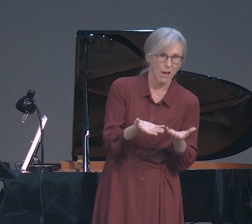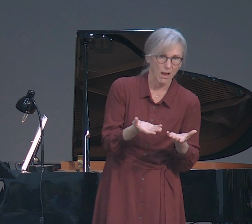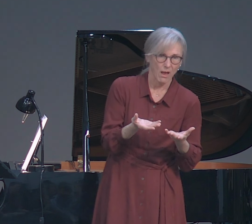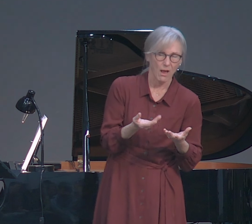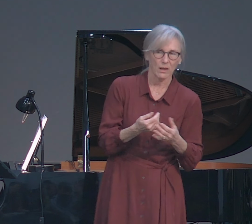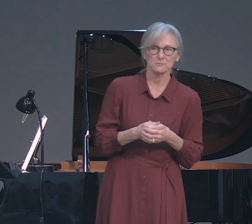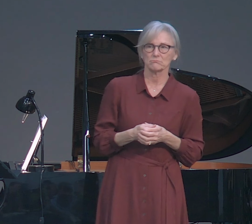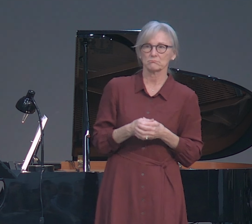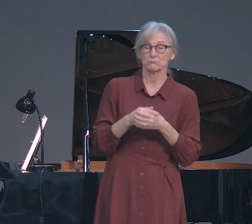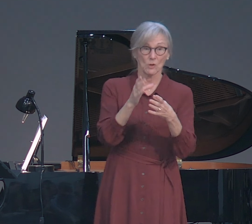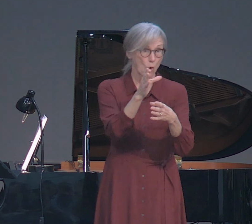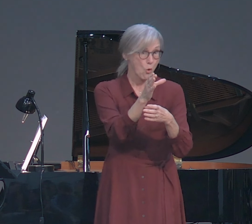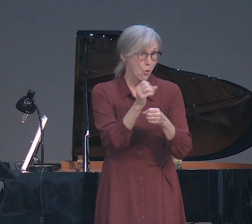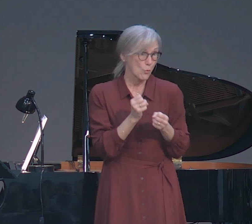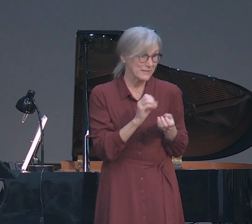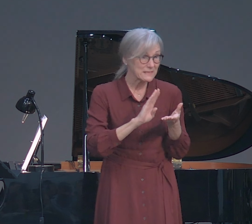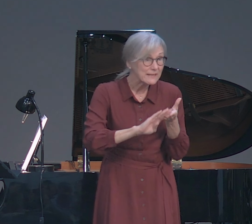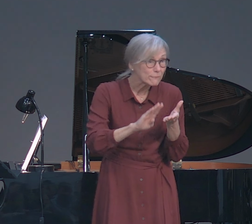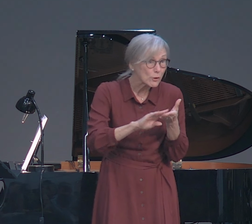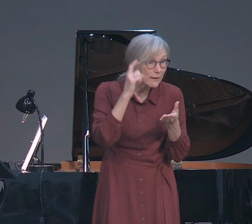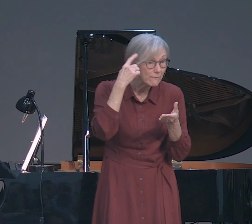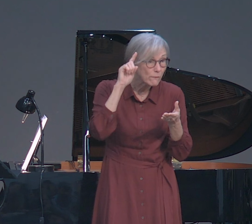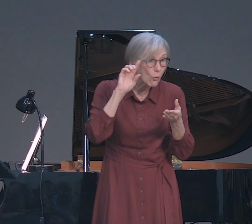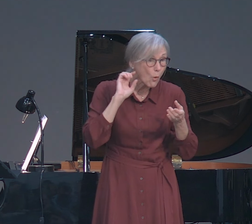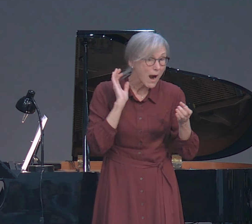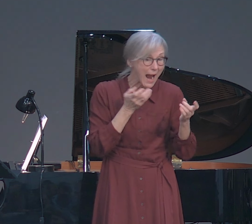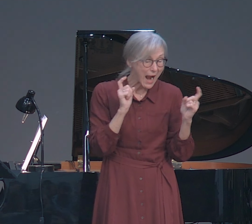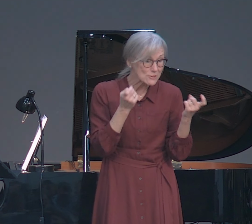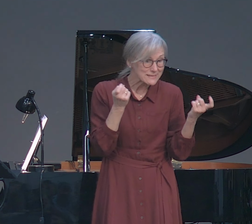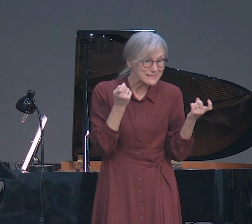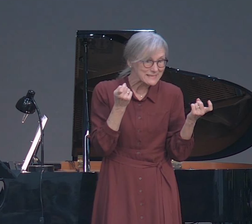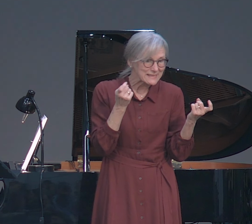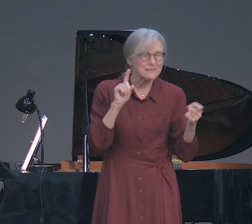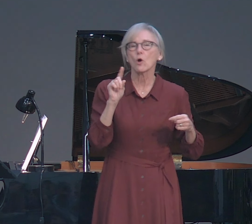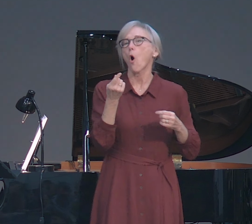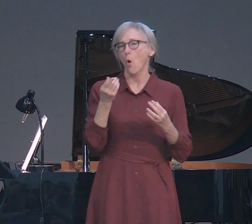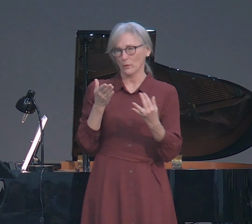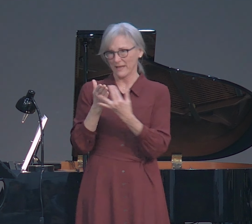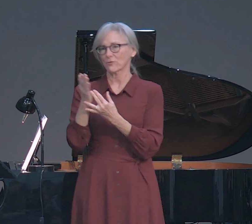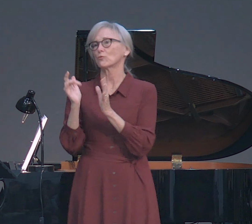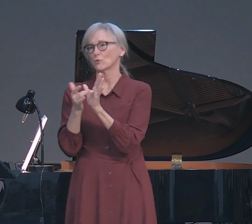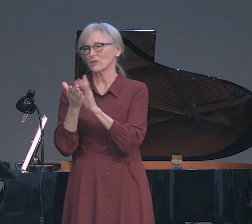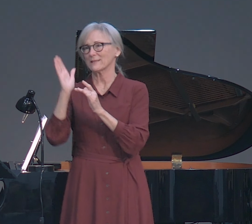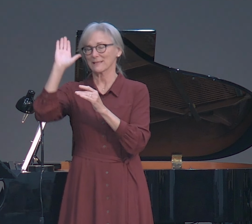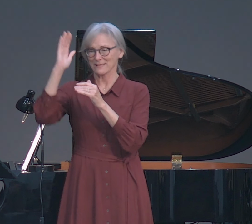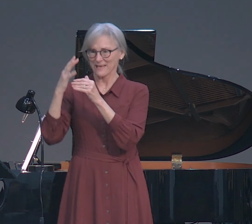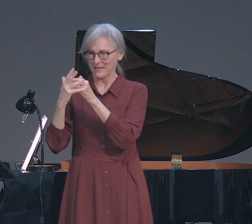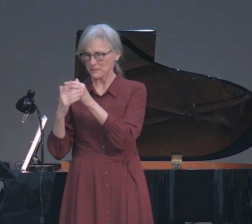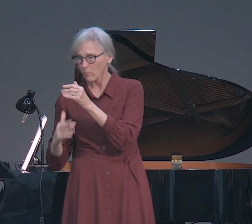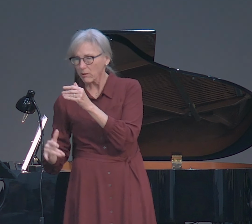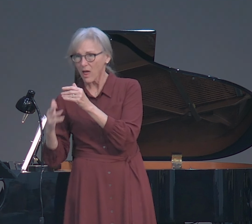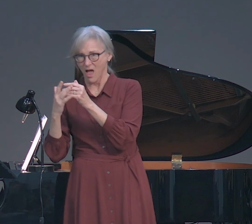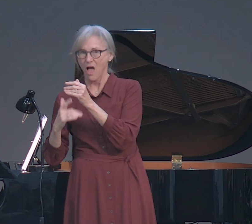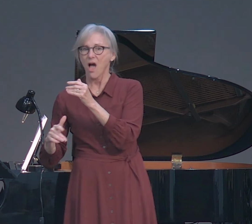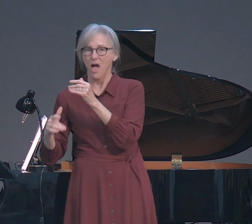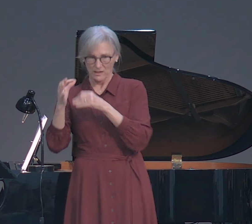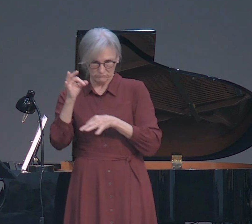to receive forgiveness for our sins without Jesus' blood being spilled to atone for